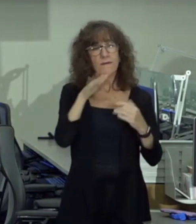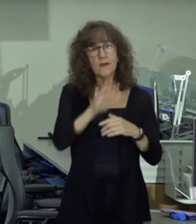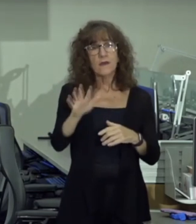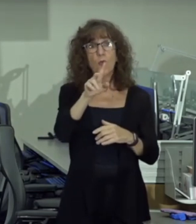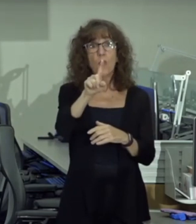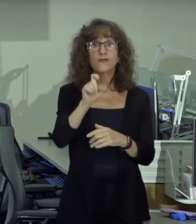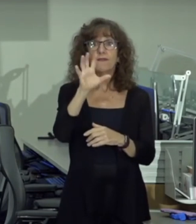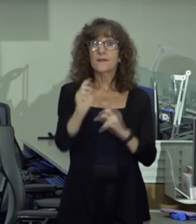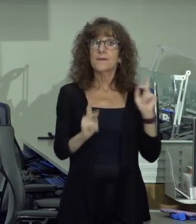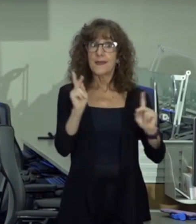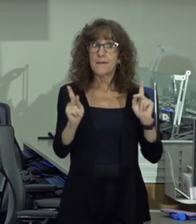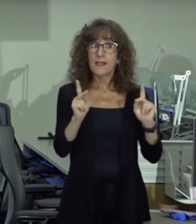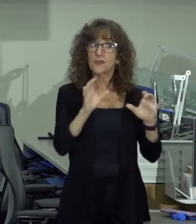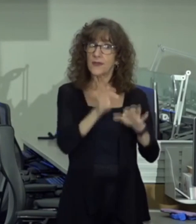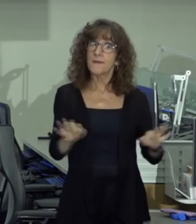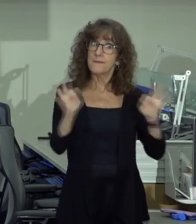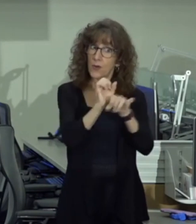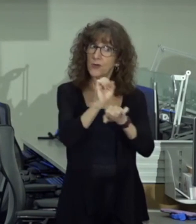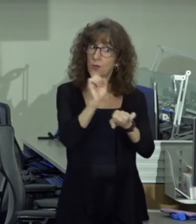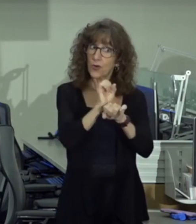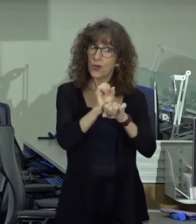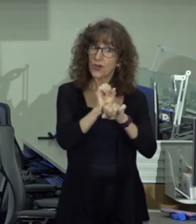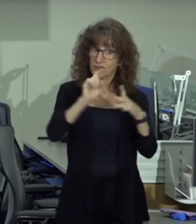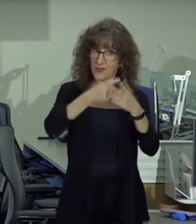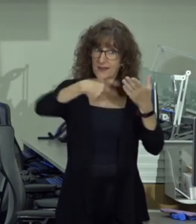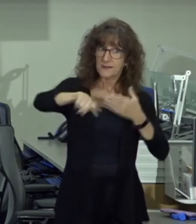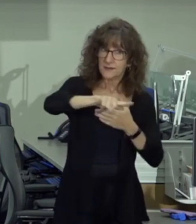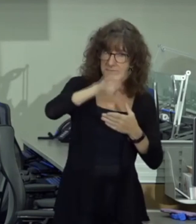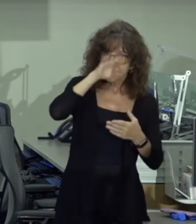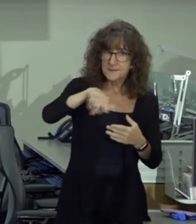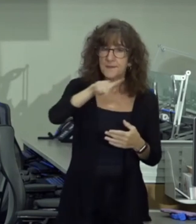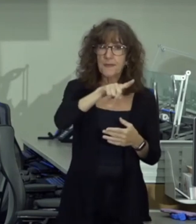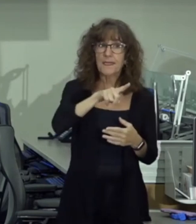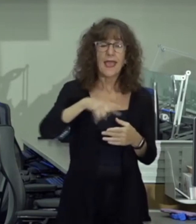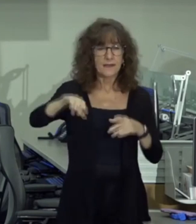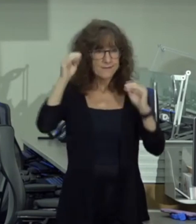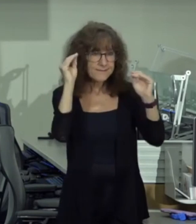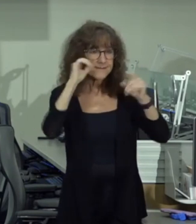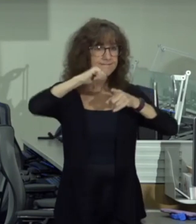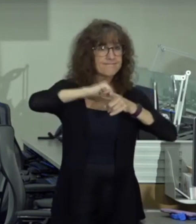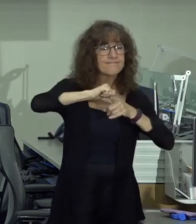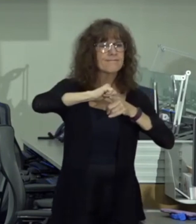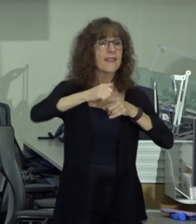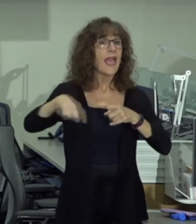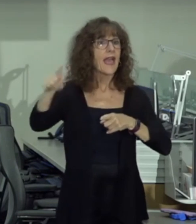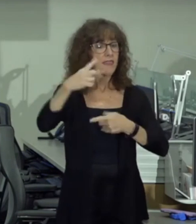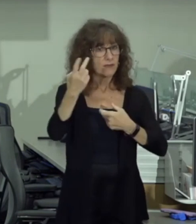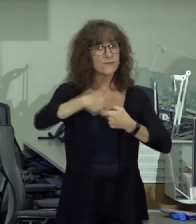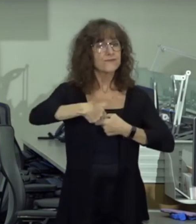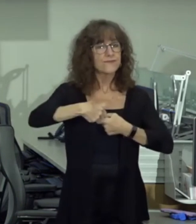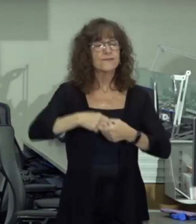approximately 150 people doing the important work as of next week, and they're being trained, and they're coming